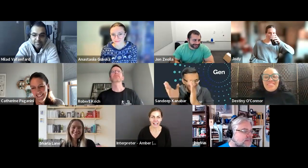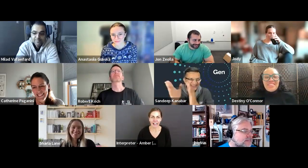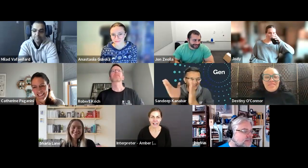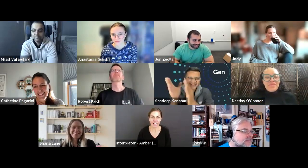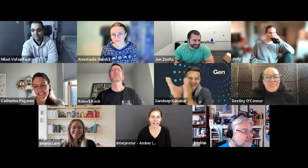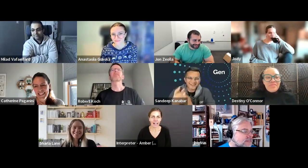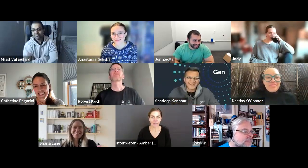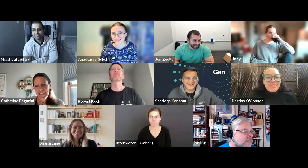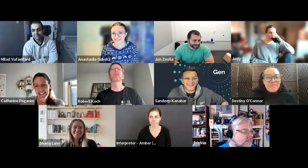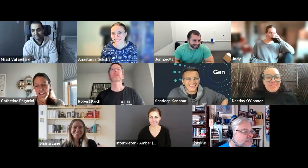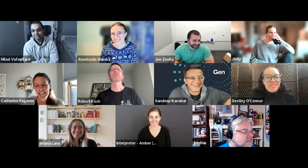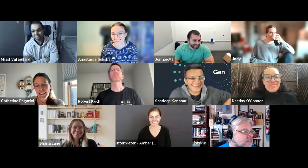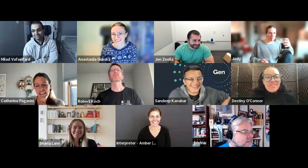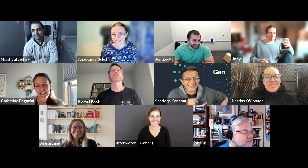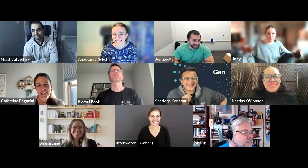Okay.